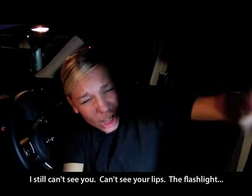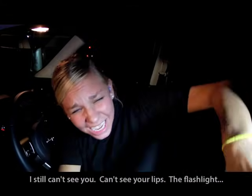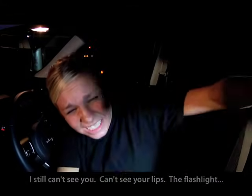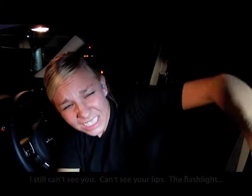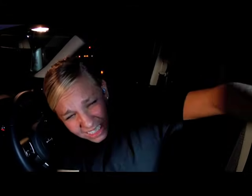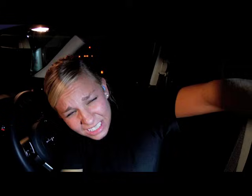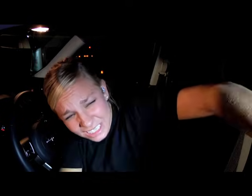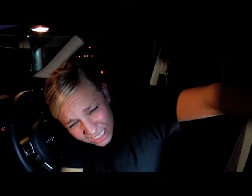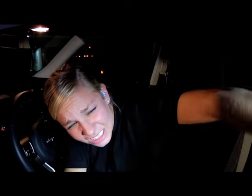flashlight.